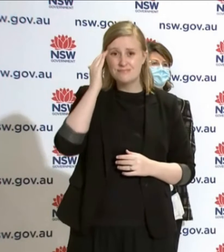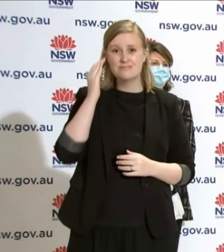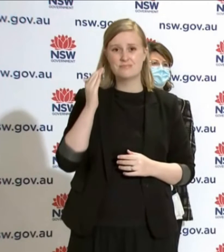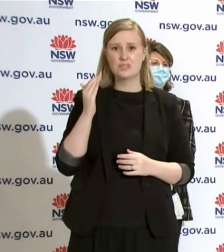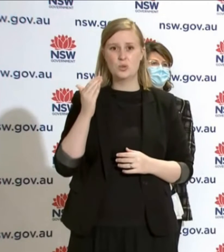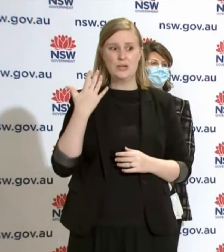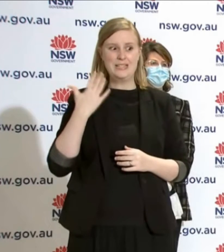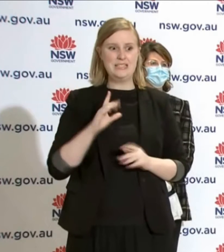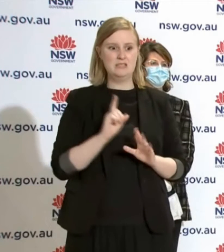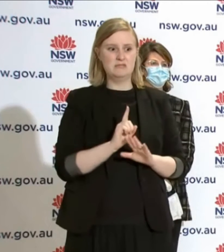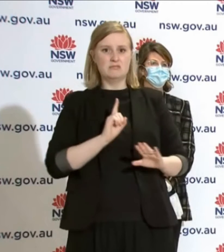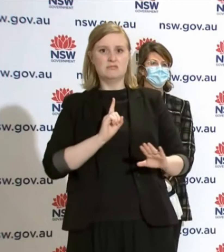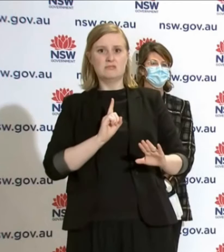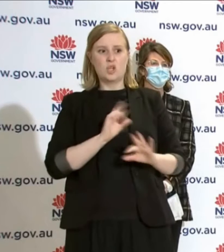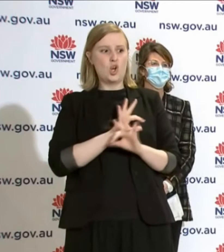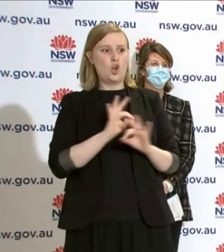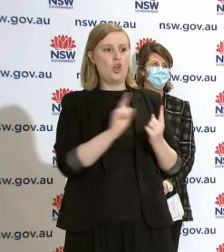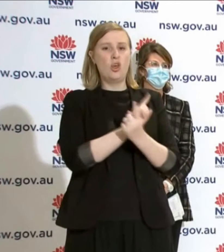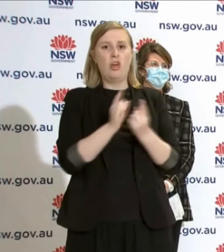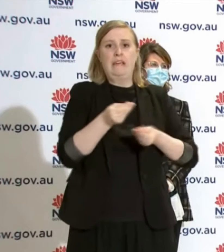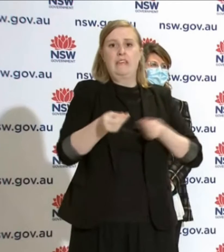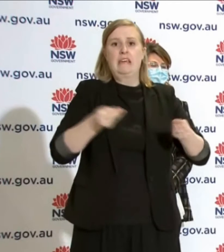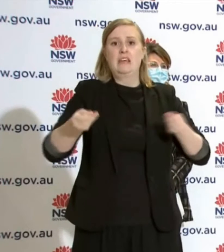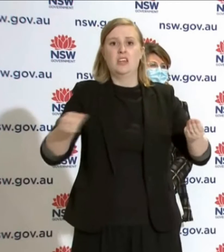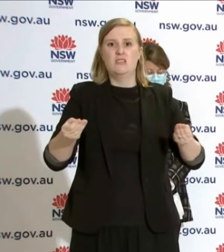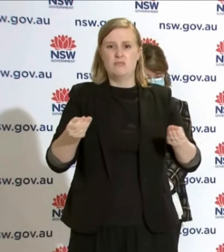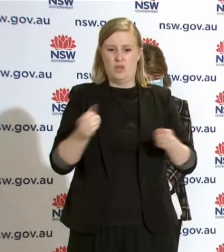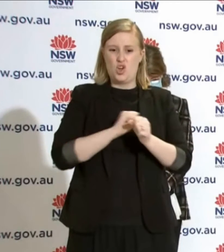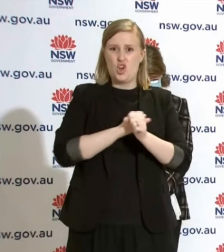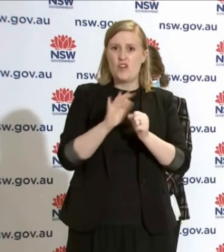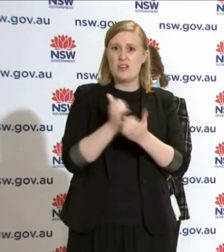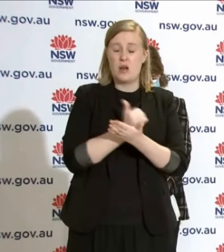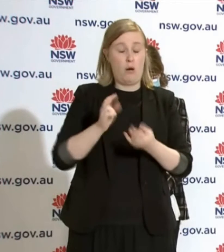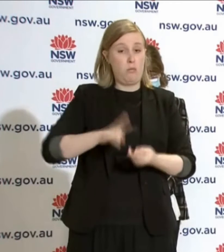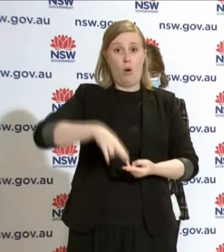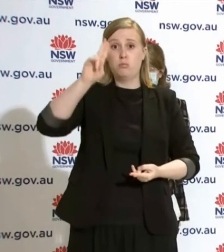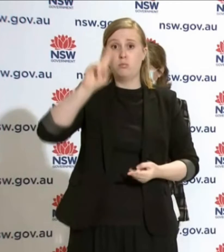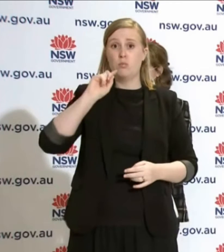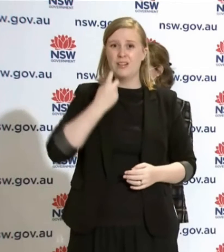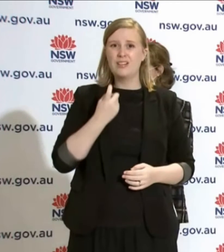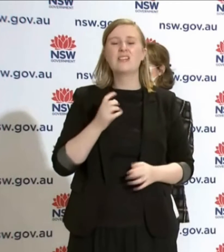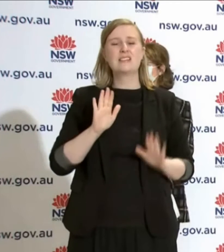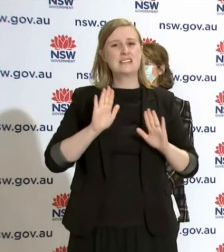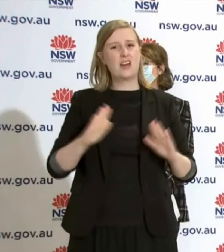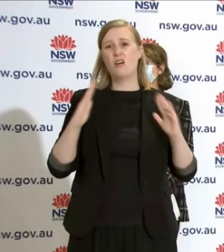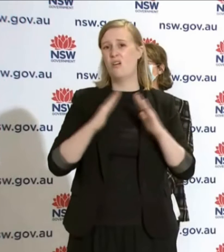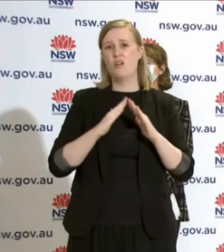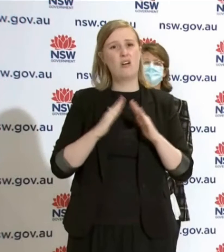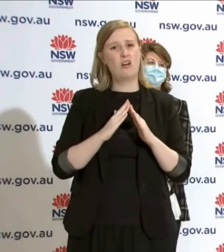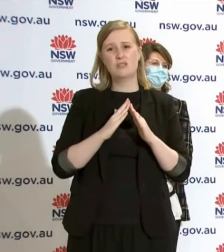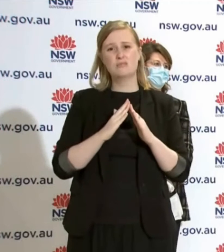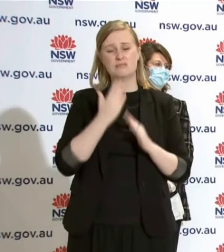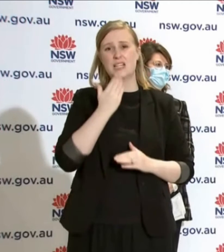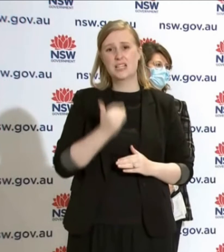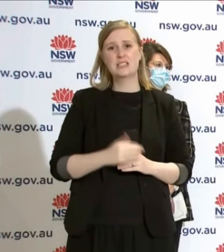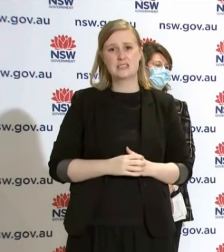those case numbers decline. And that is our challenge. And can I thank the community? It is so